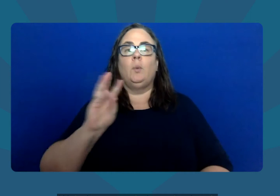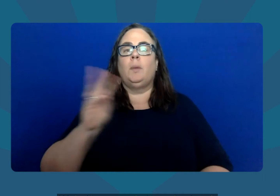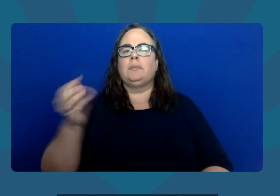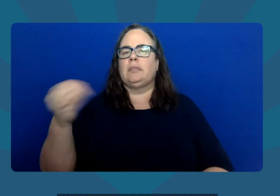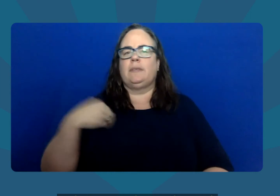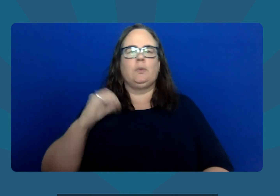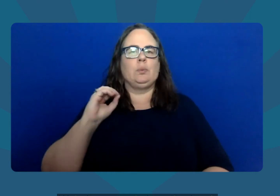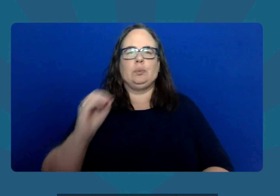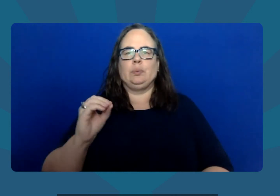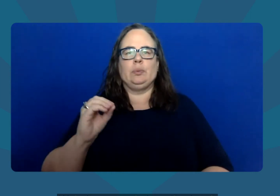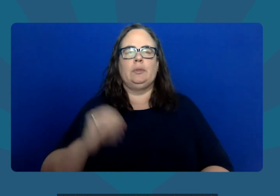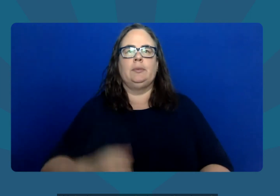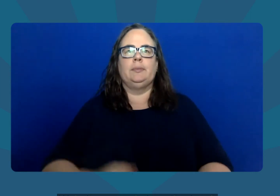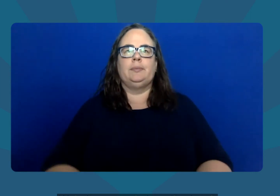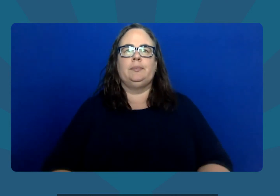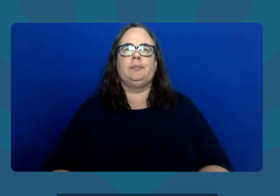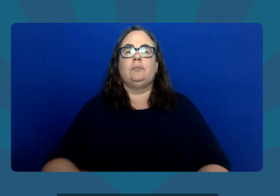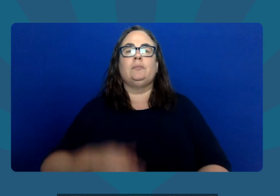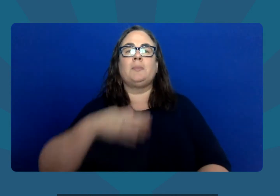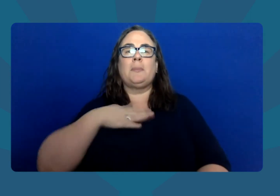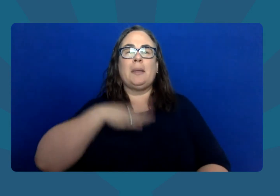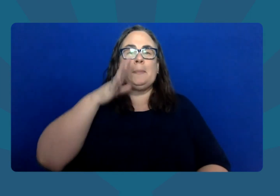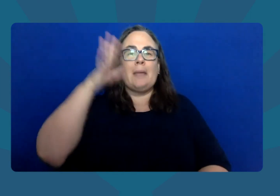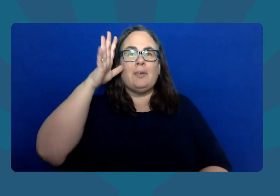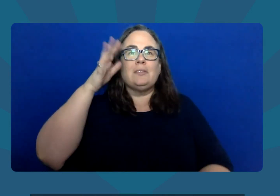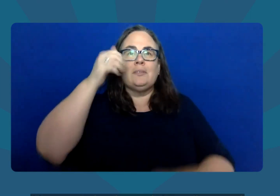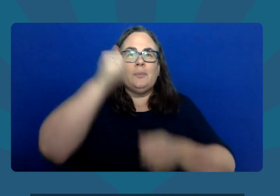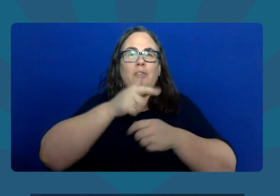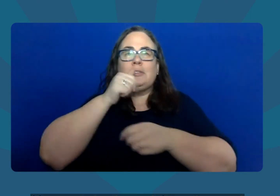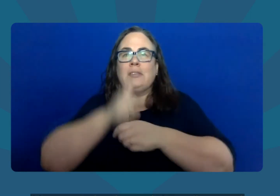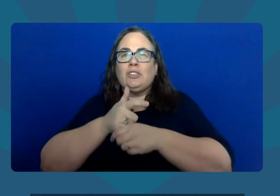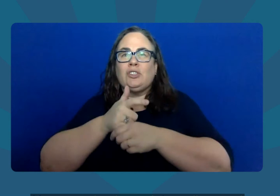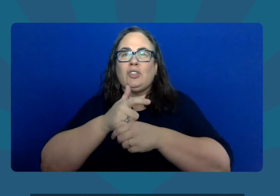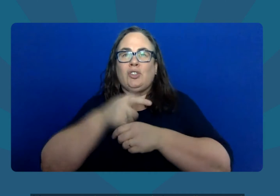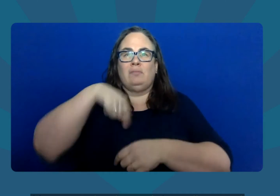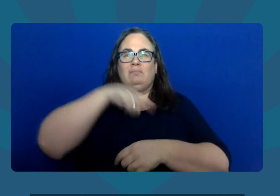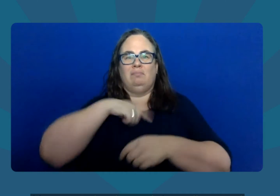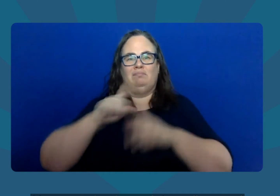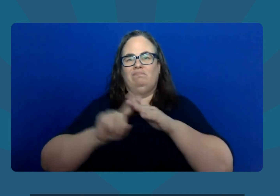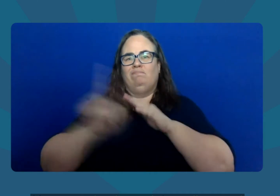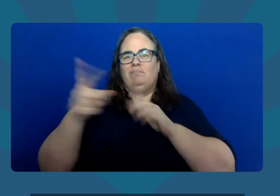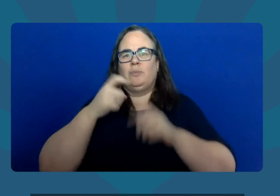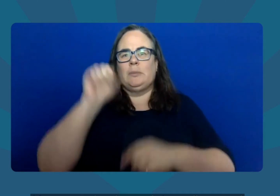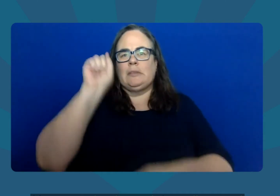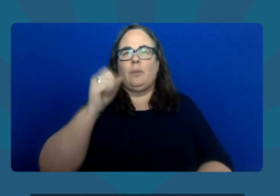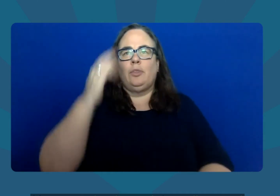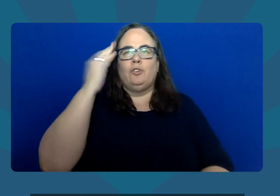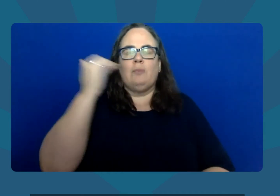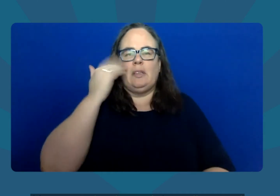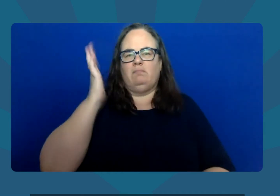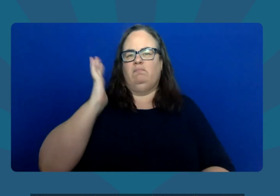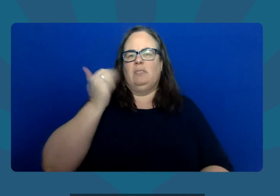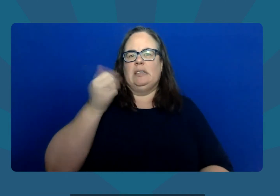Website, no website submitted. My parents, brother, and sister